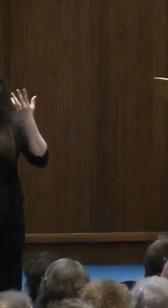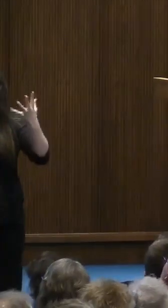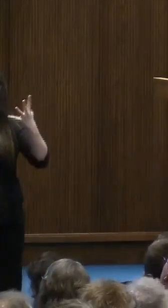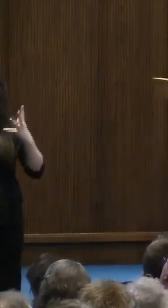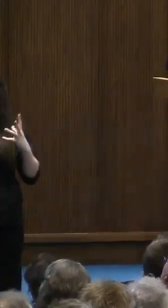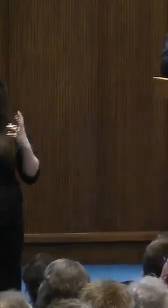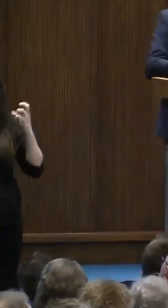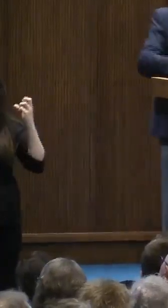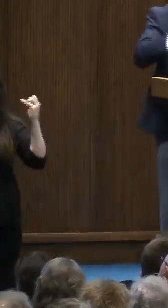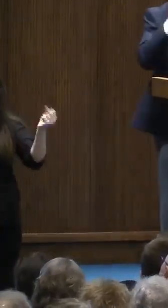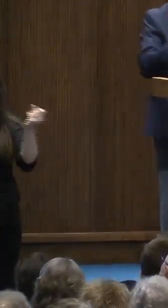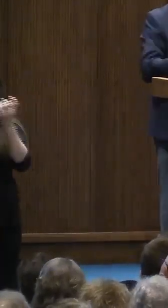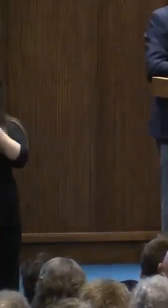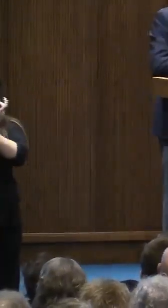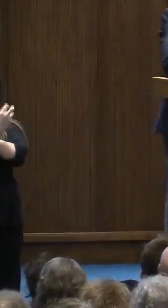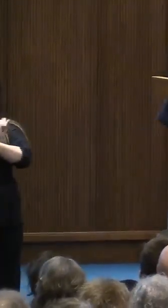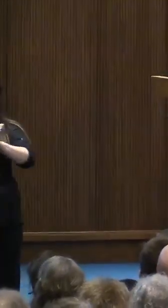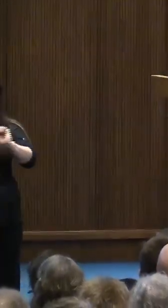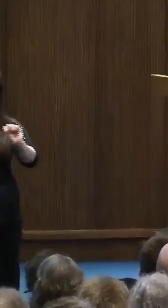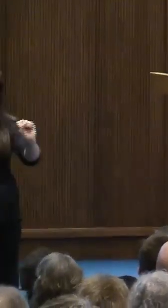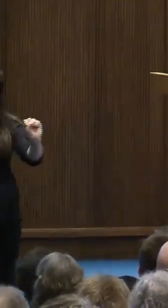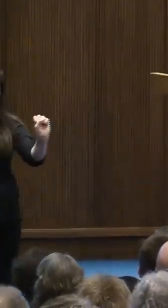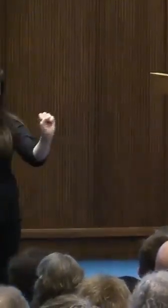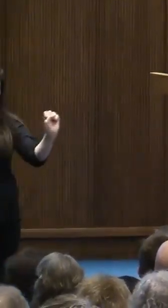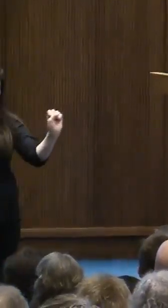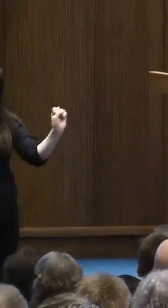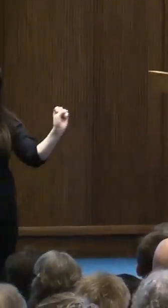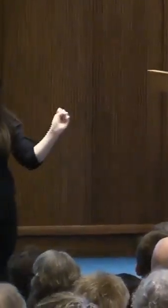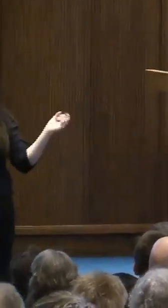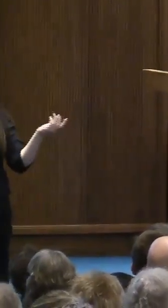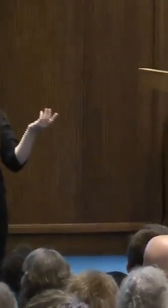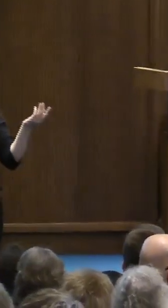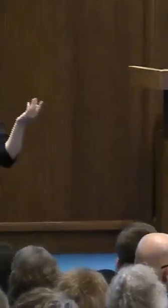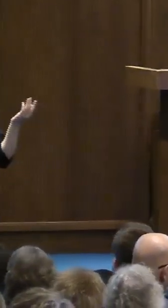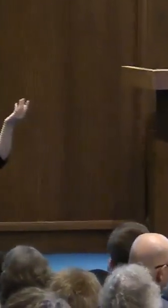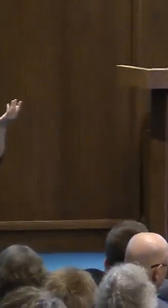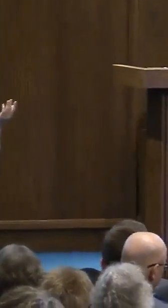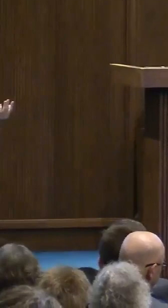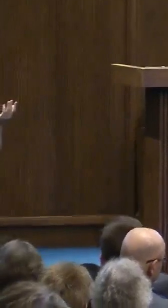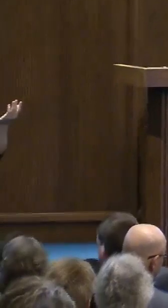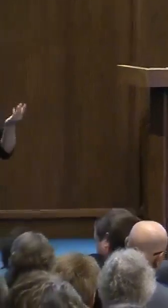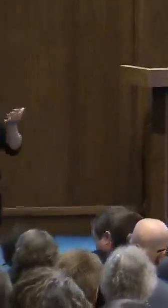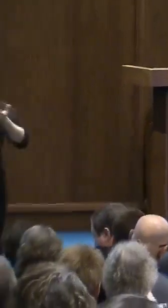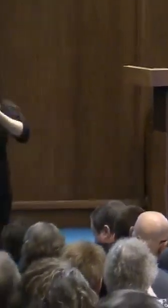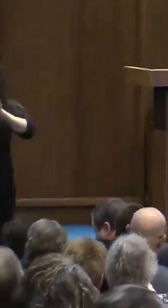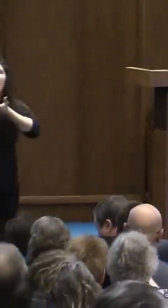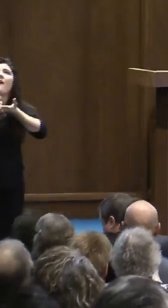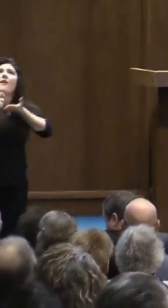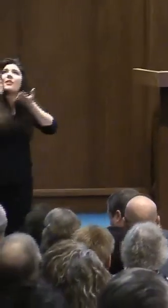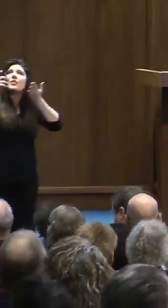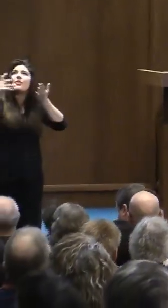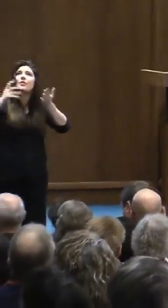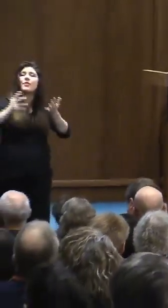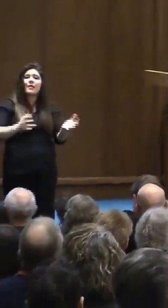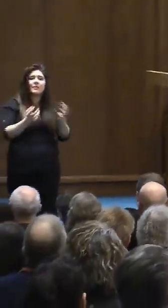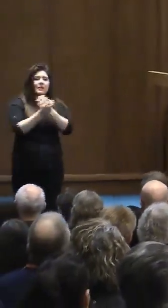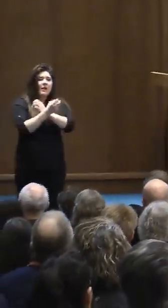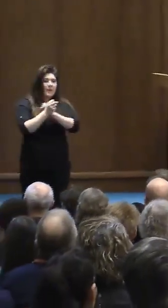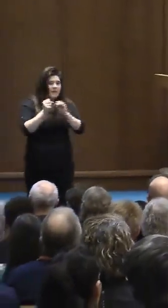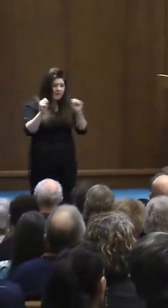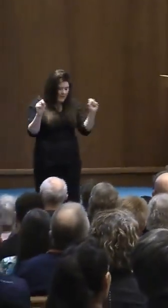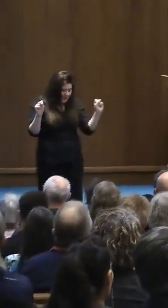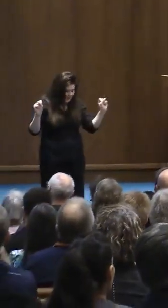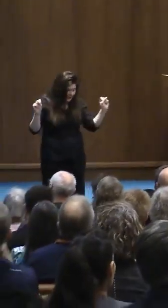save. He is mighty to save forever. Author of